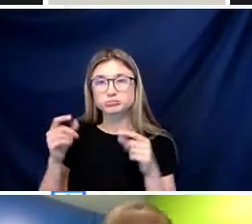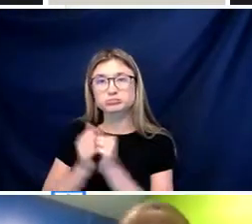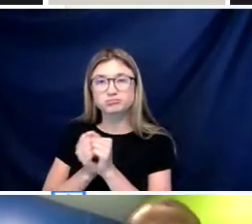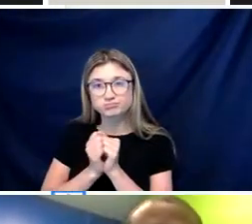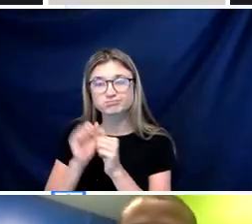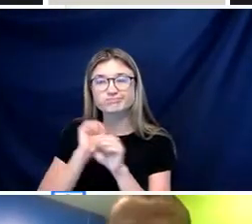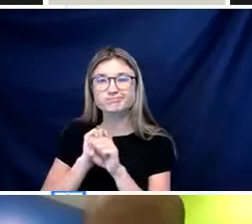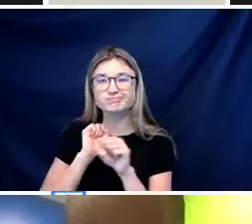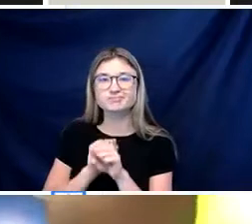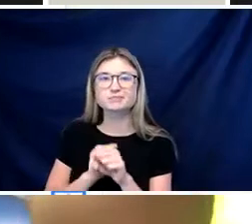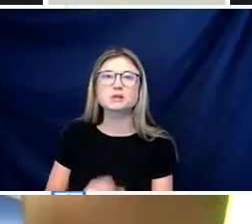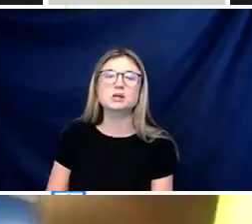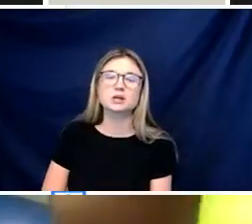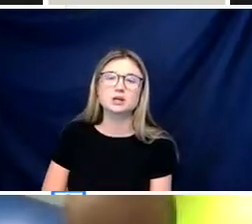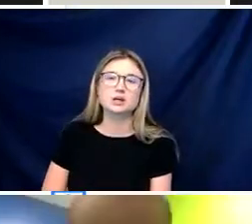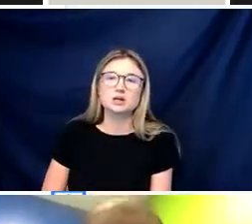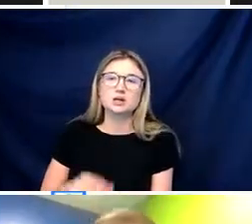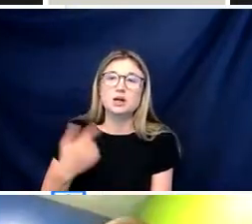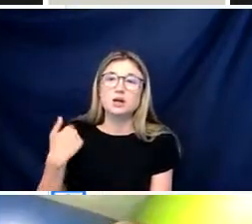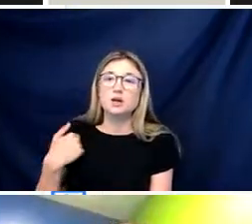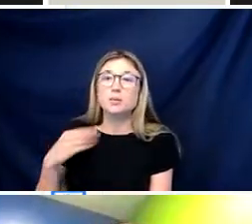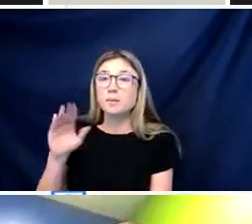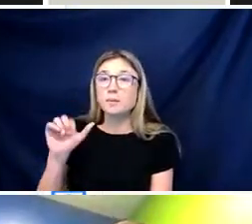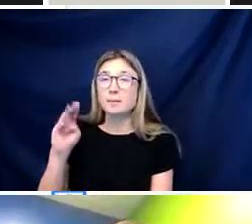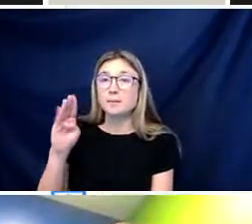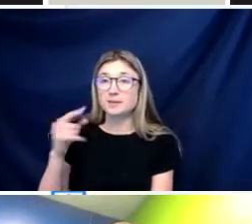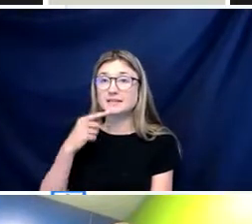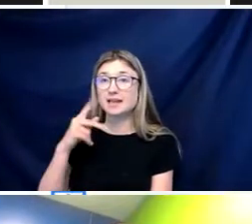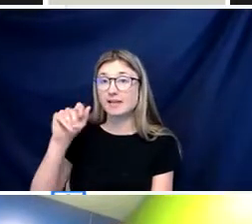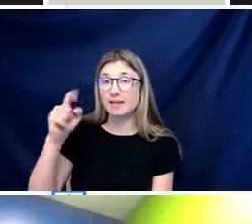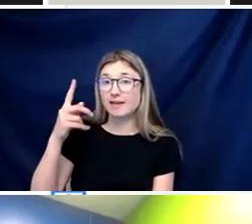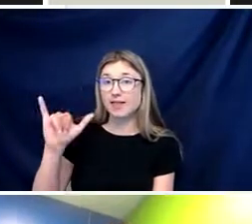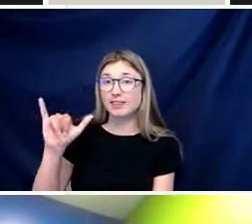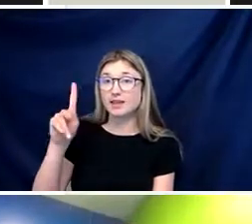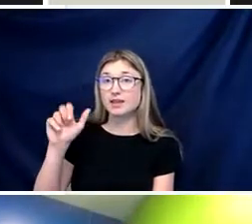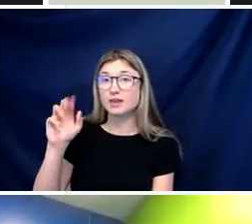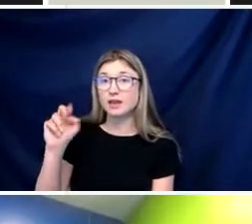And we have Kathy Dwyer and then Karen Scallon who have raised their hand.